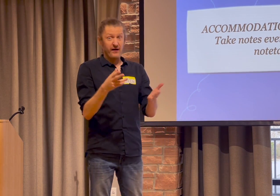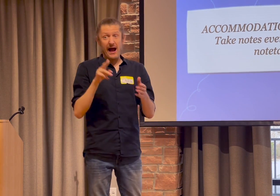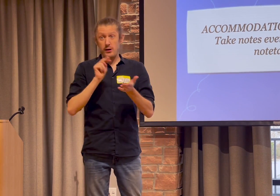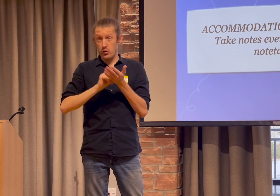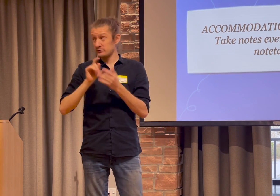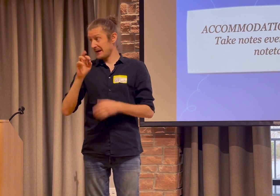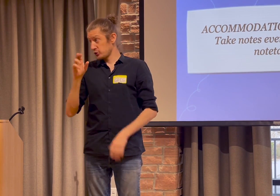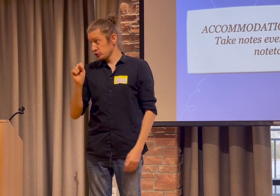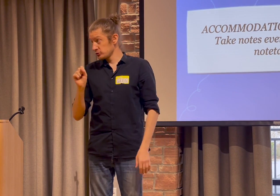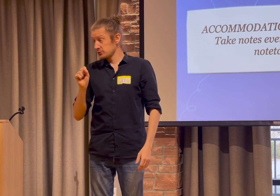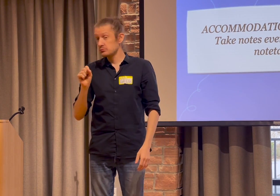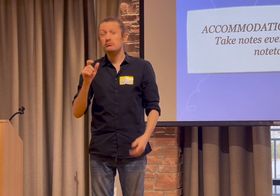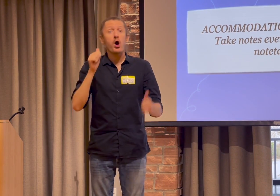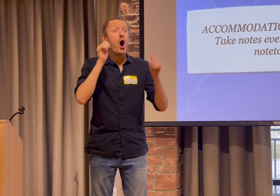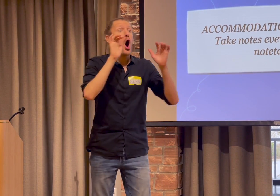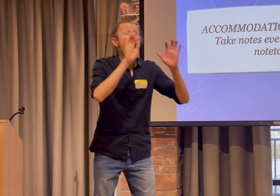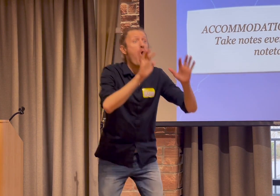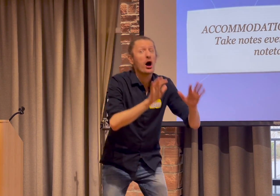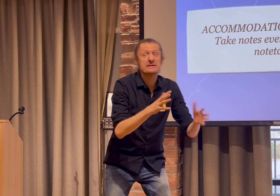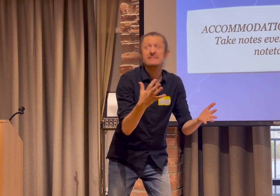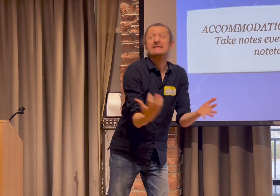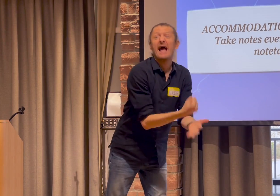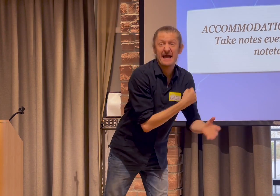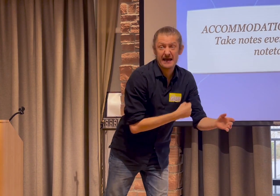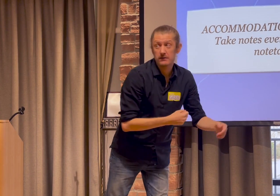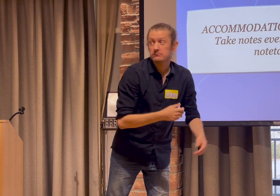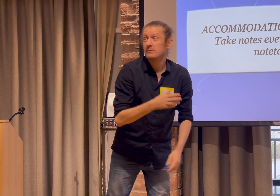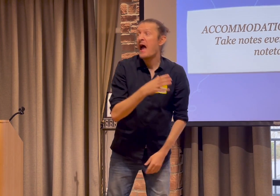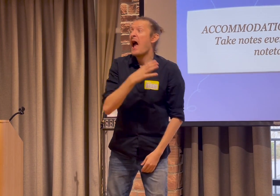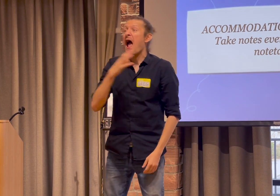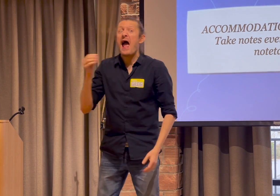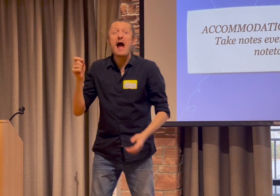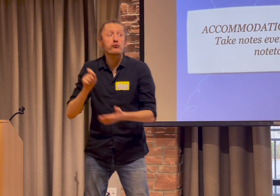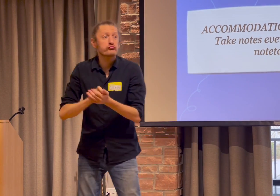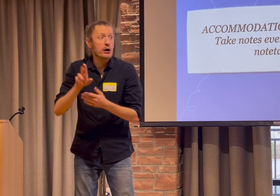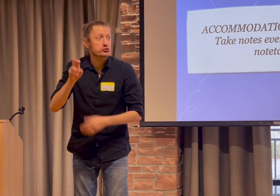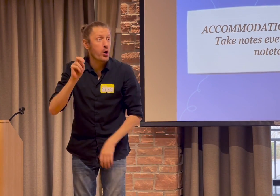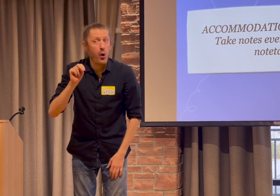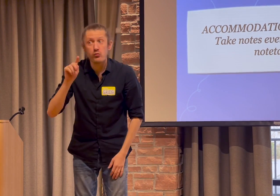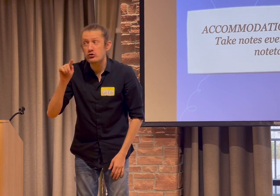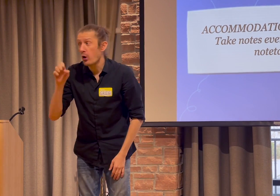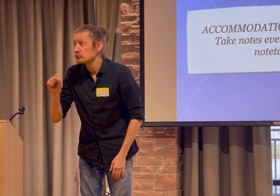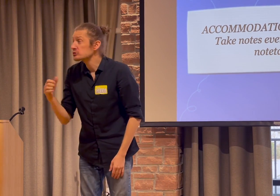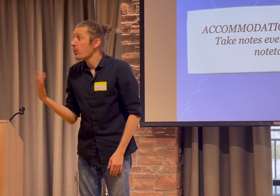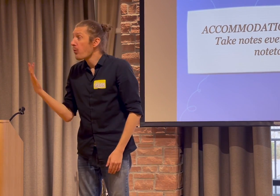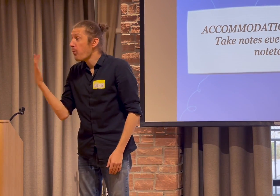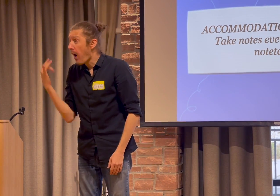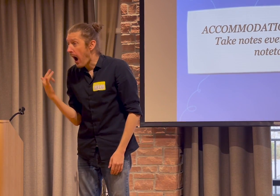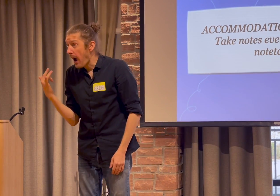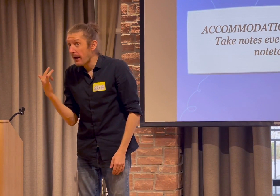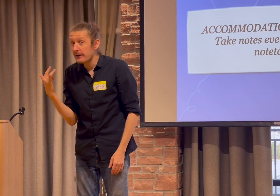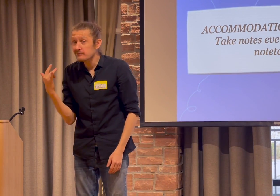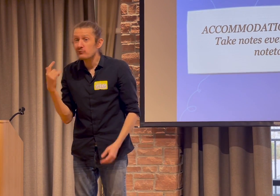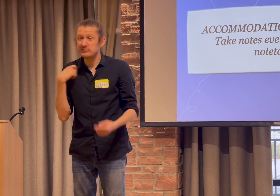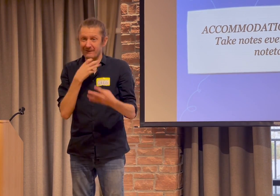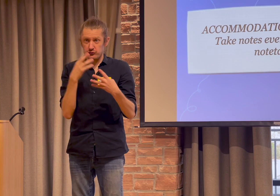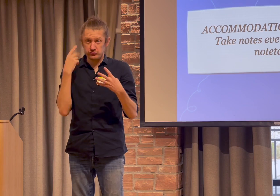The first strategy I recommend is note takers. The school will provide note takers. Take that